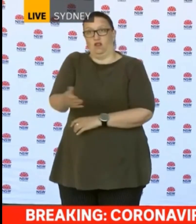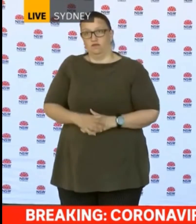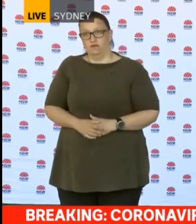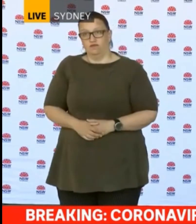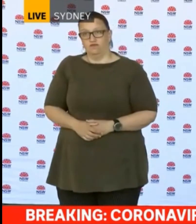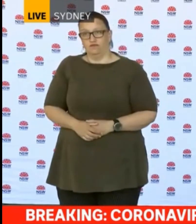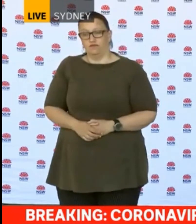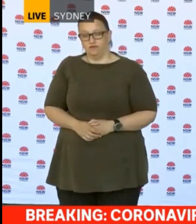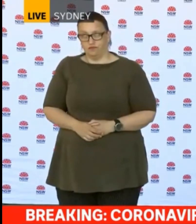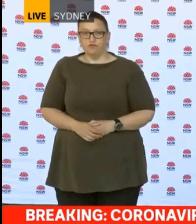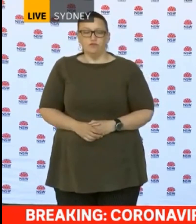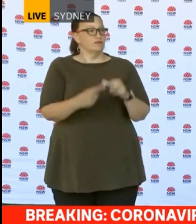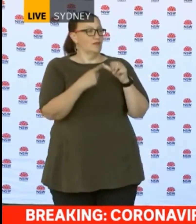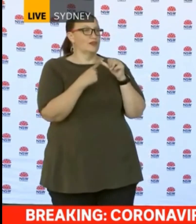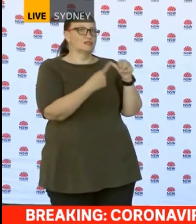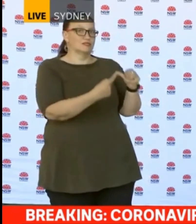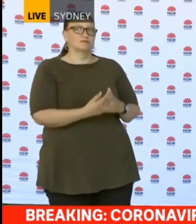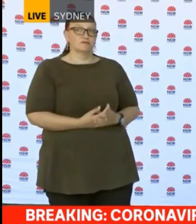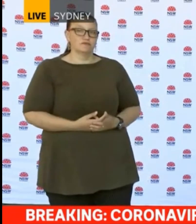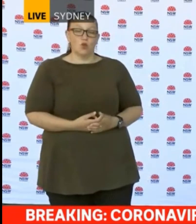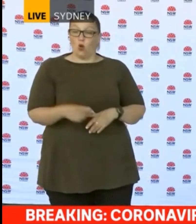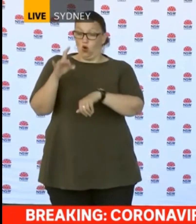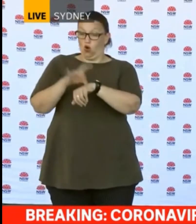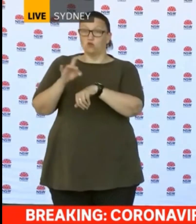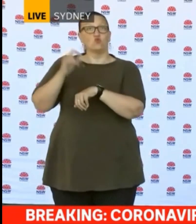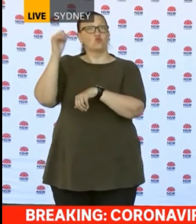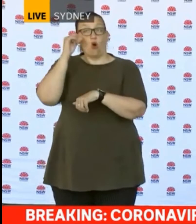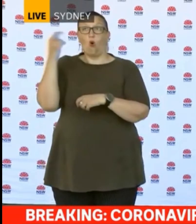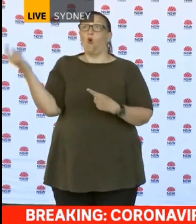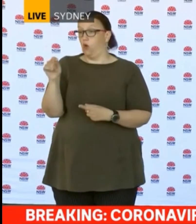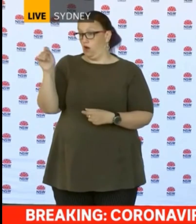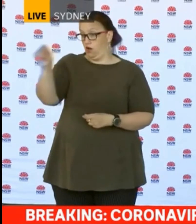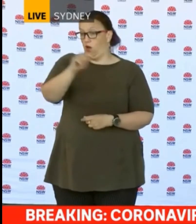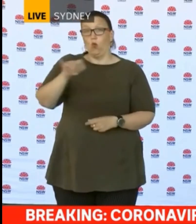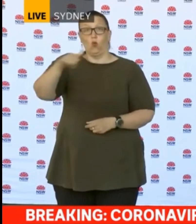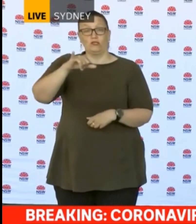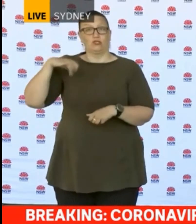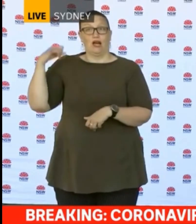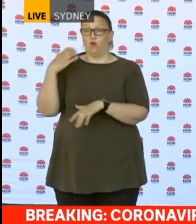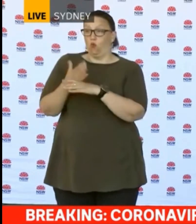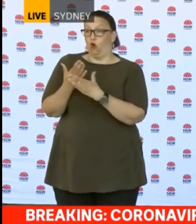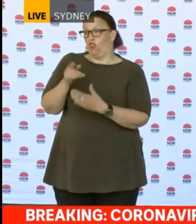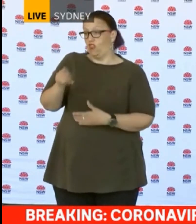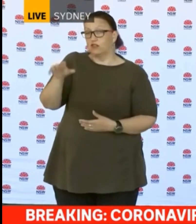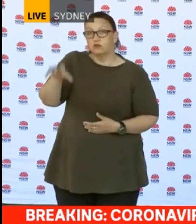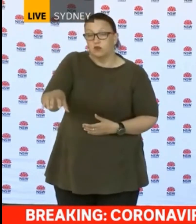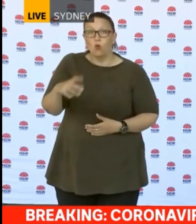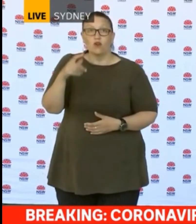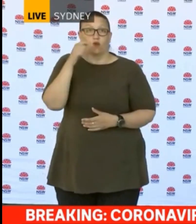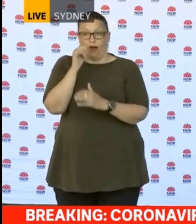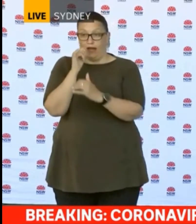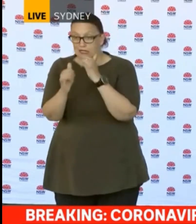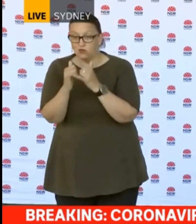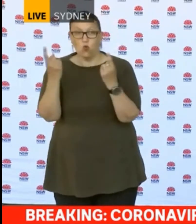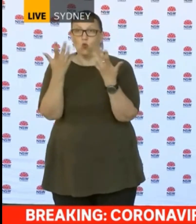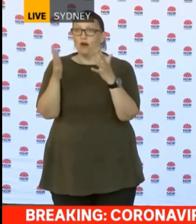Because we basically work through, we have a lot of processes in hospital. We know which staff work on particular shifts. We interview.